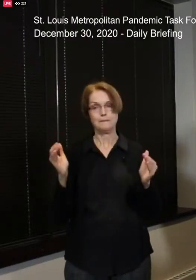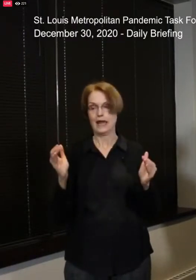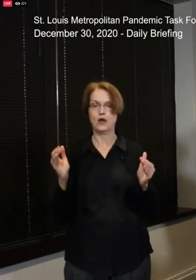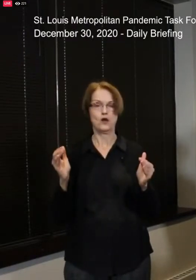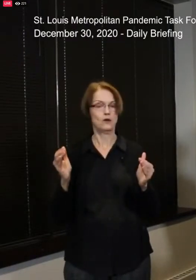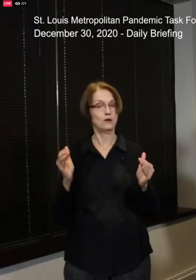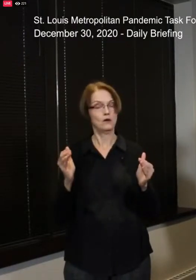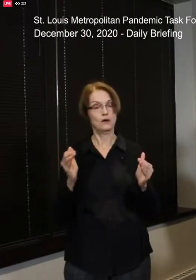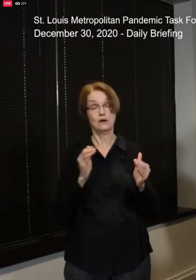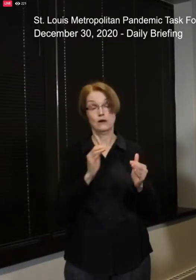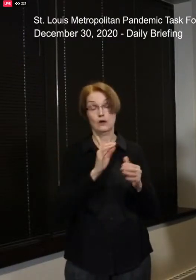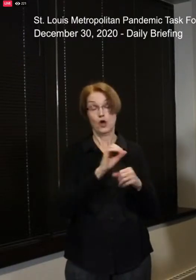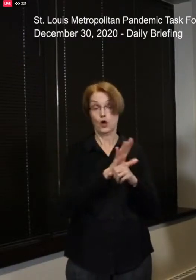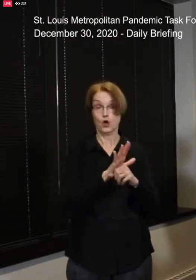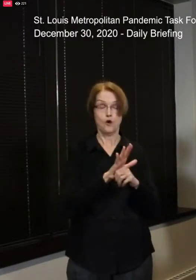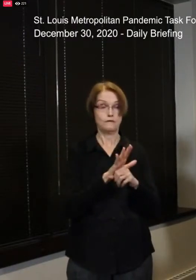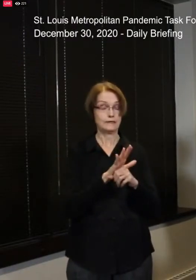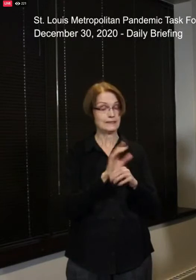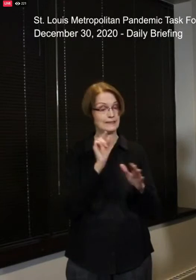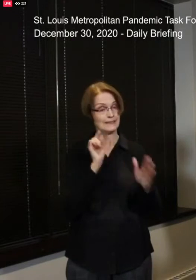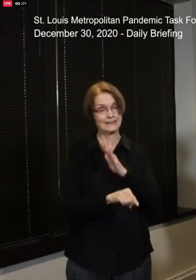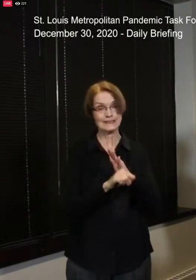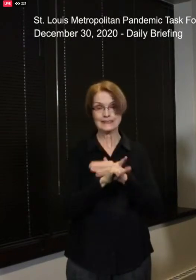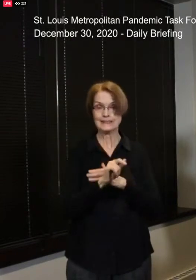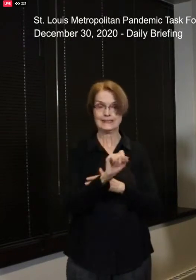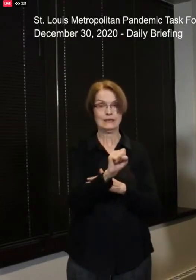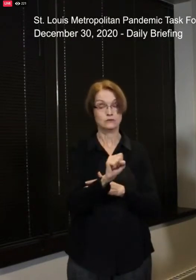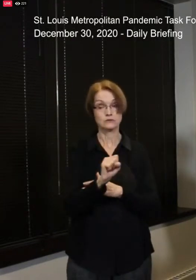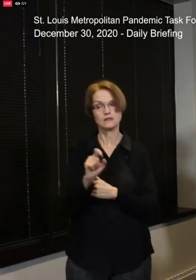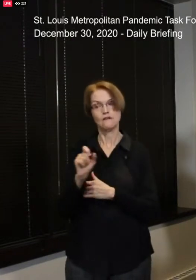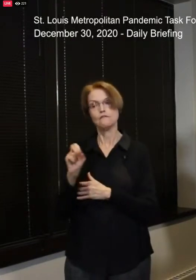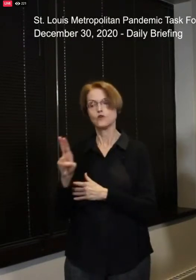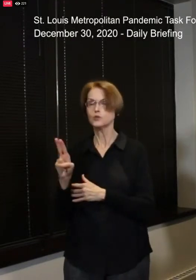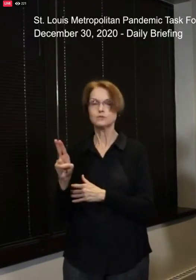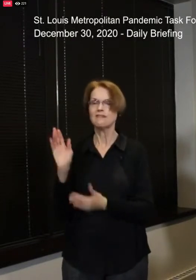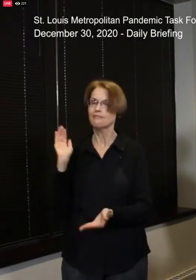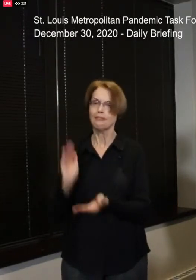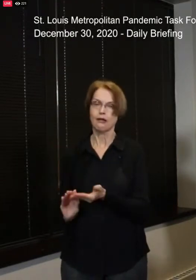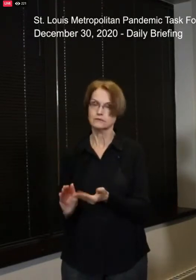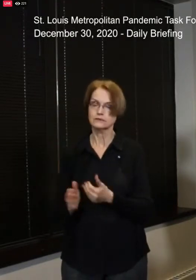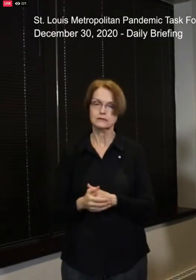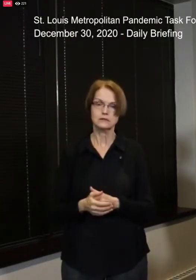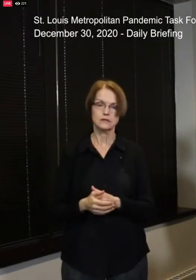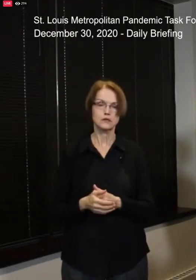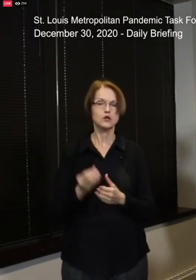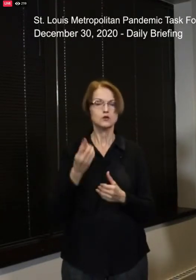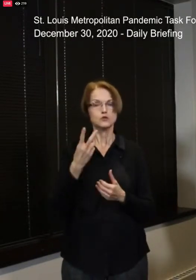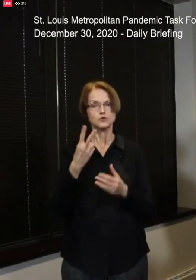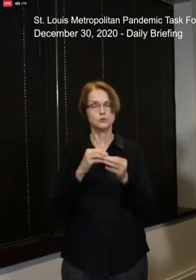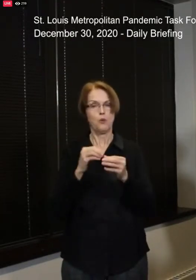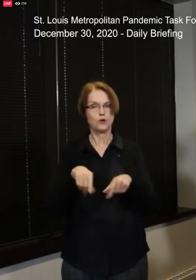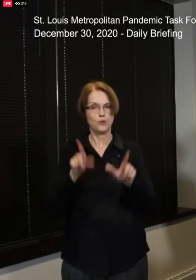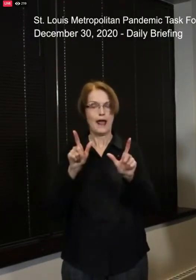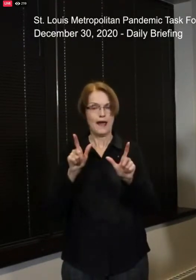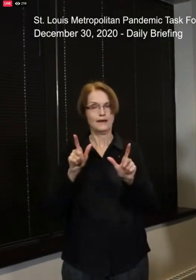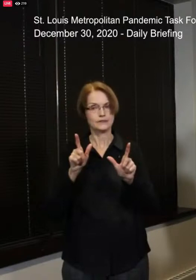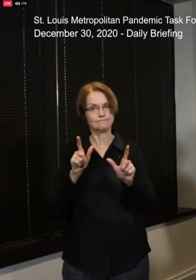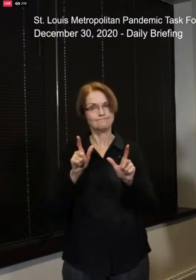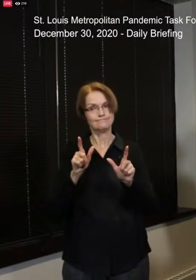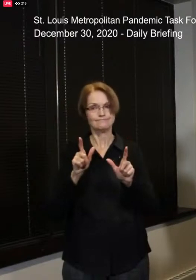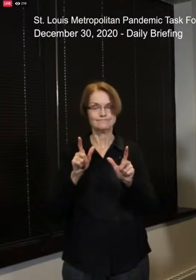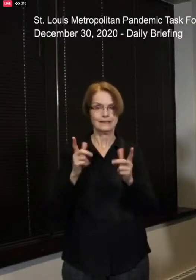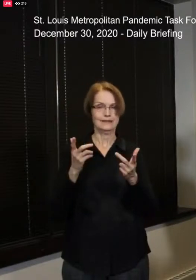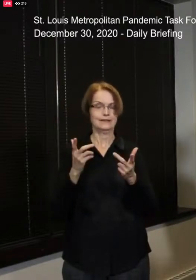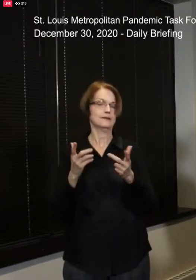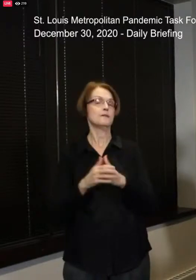compared to influenza as well. A couple of other graphs just to show you really quickly, because I know we've spent a lot of time